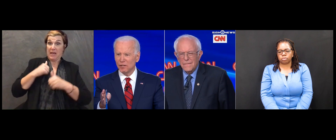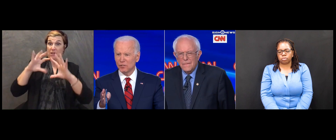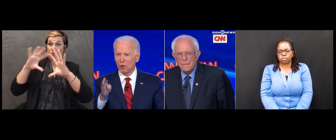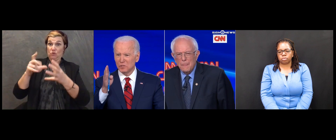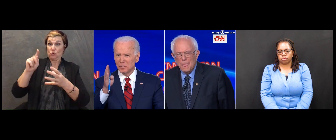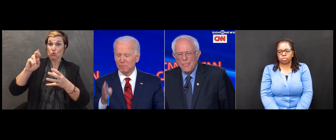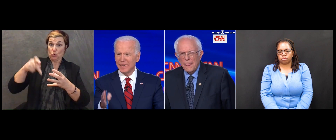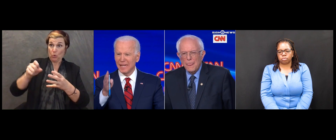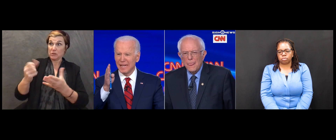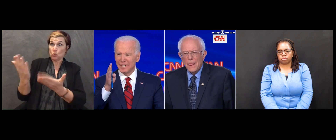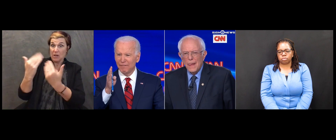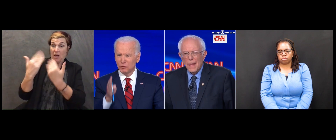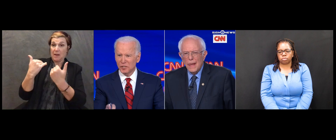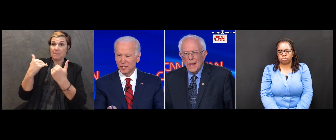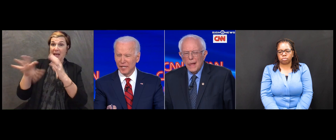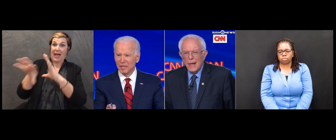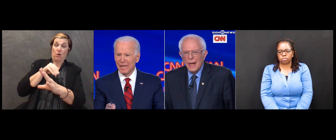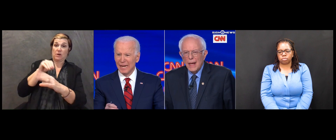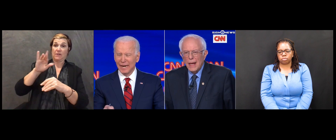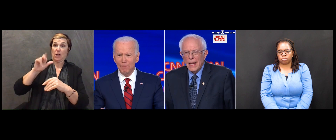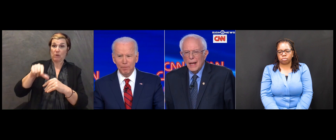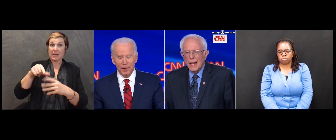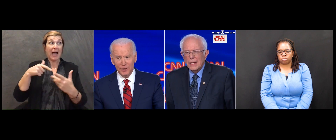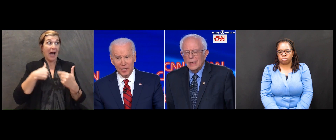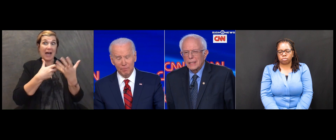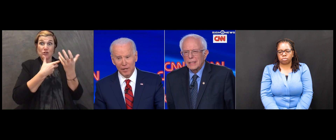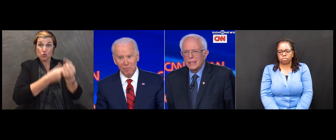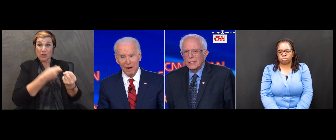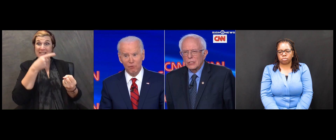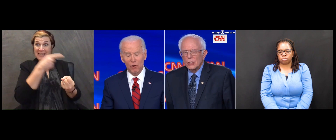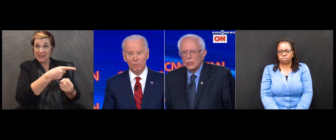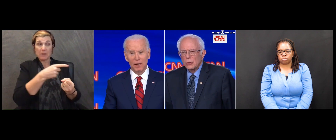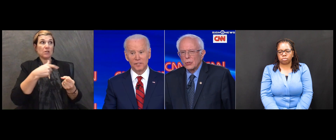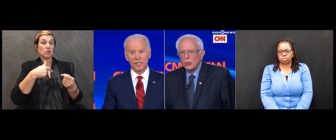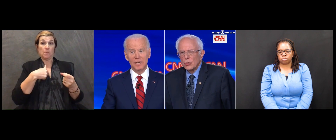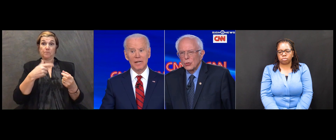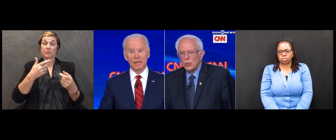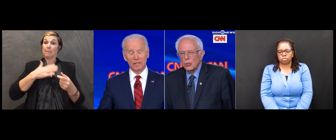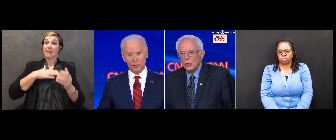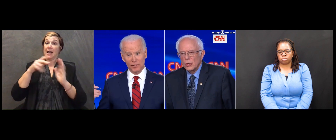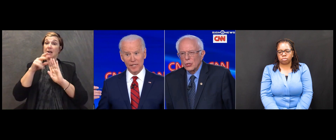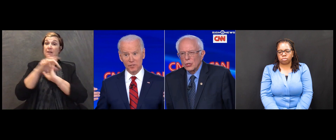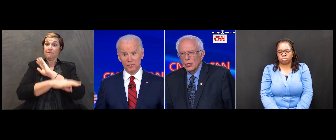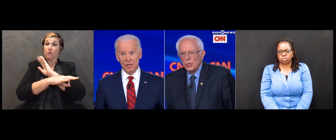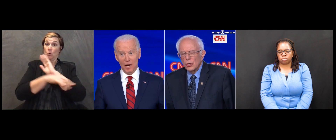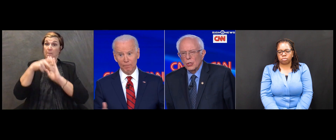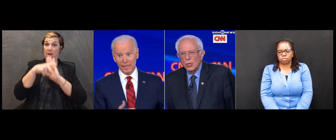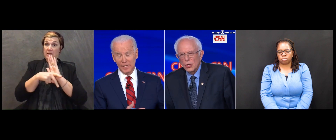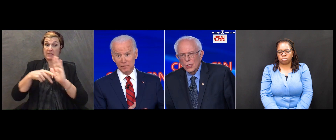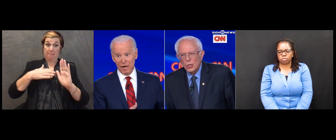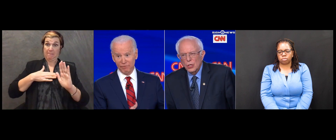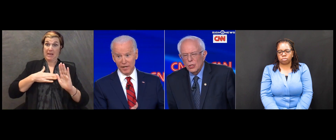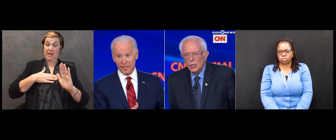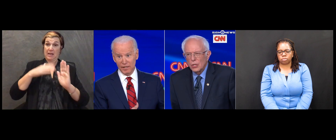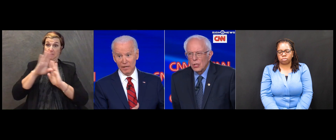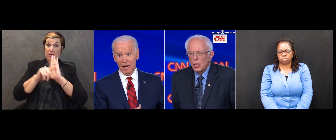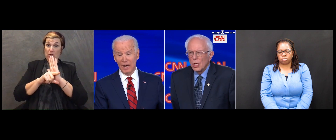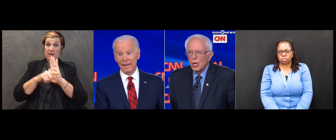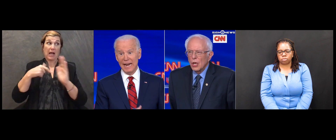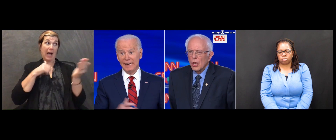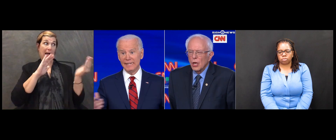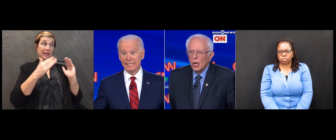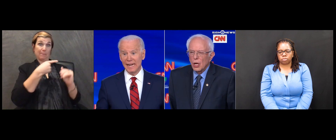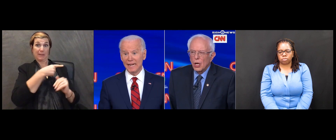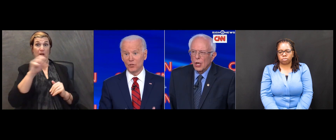14 years ago was mistake to have trusted him. And I'm prepared to compare my foreign policy credentials up against my friend here